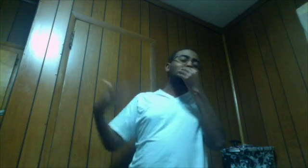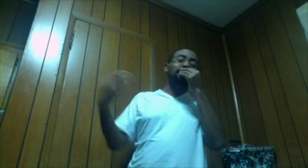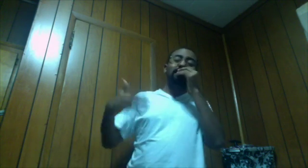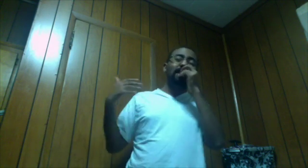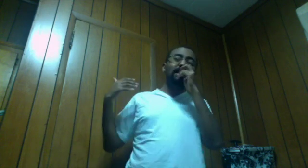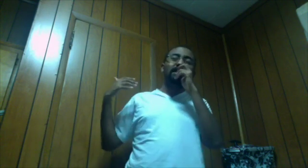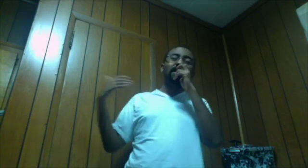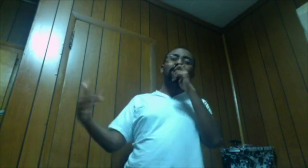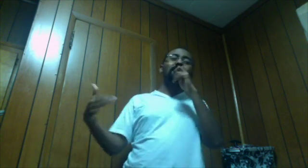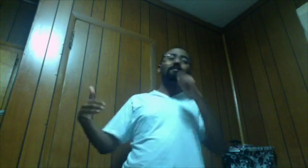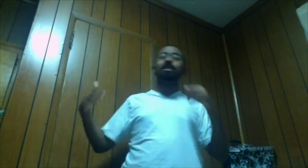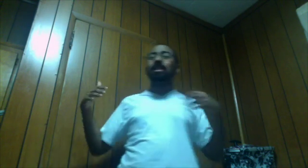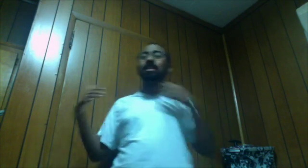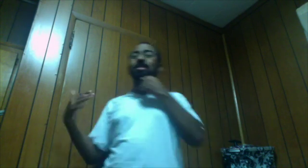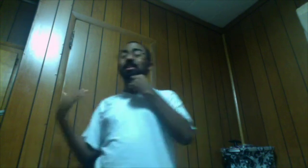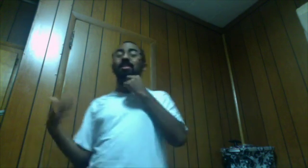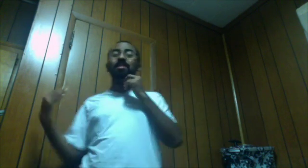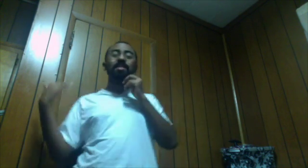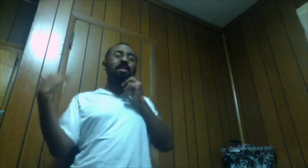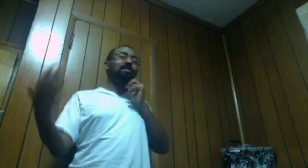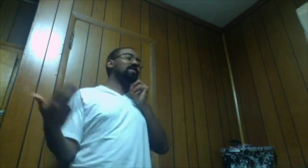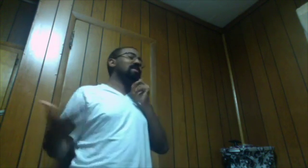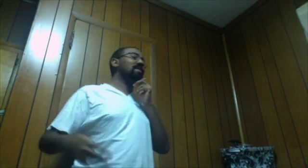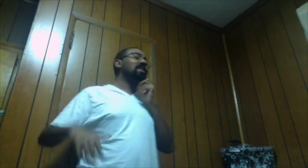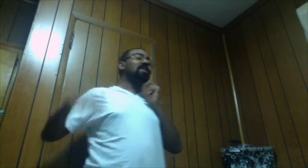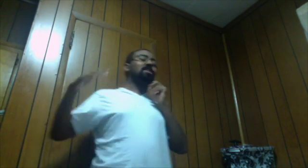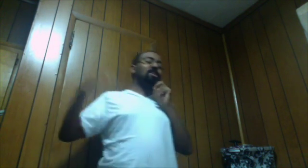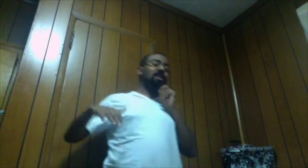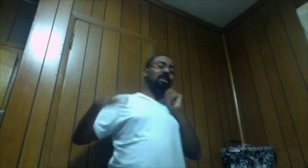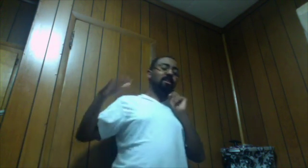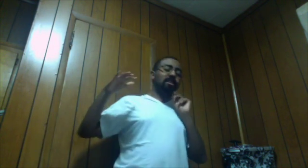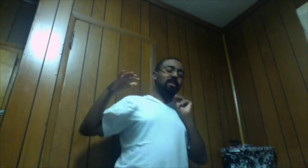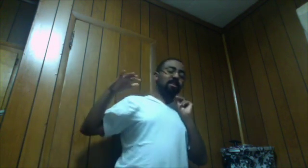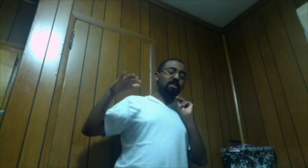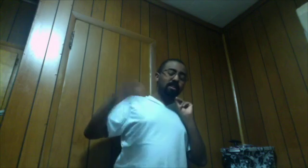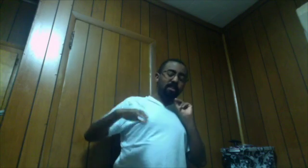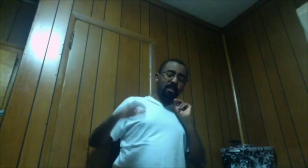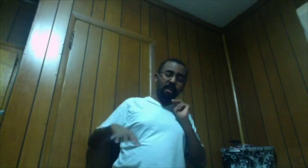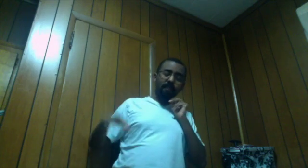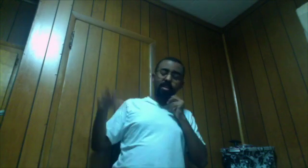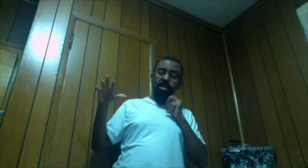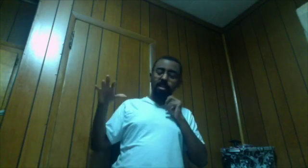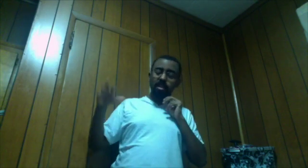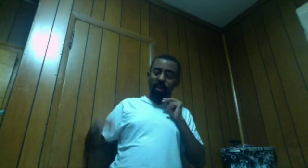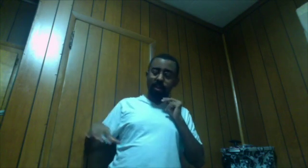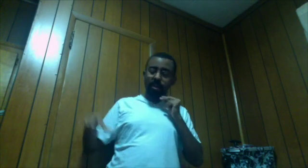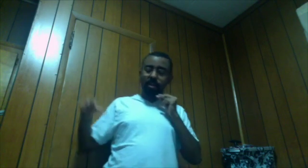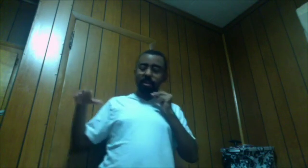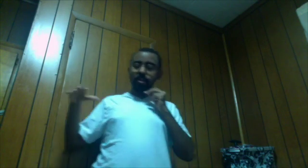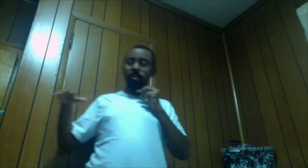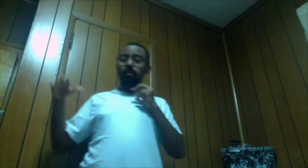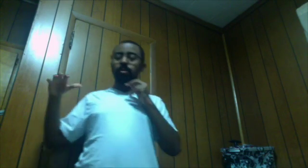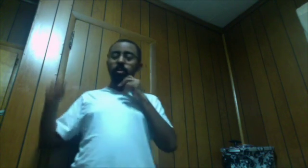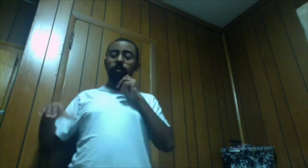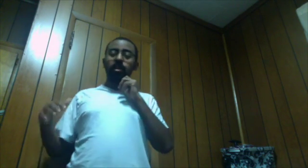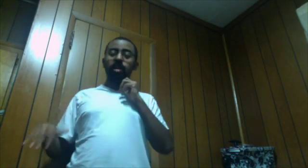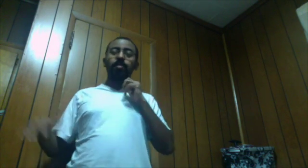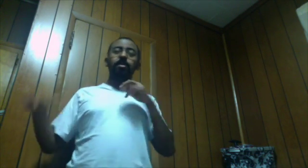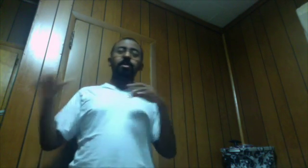series I slept on because I didn't think they would be interesting. Charlotte started off as a generic sort of supernatural slice